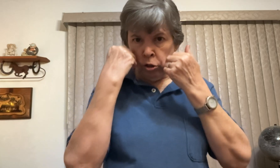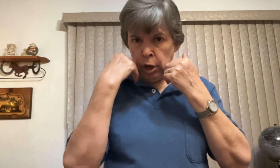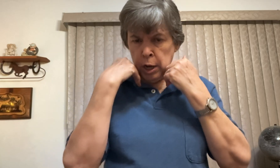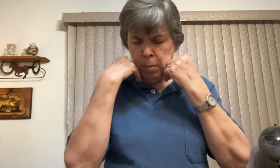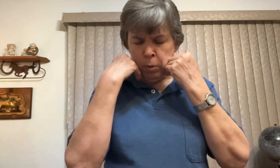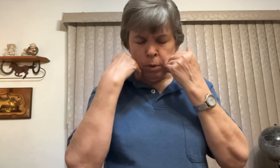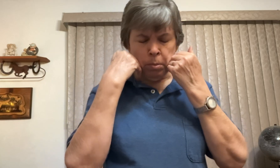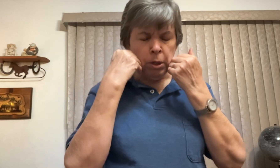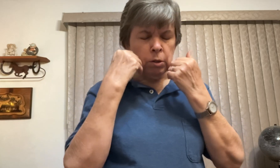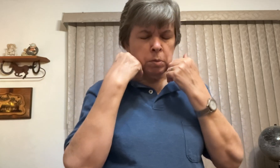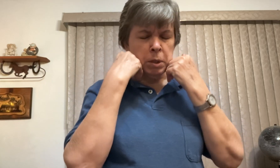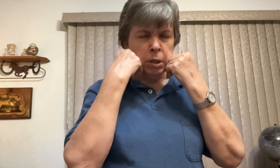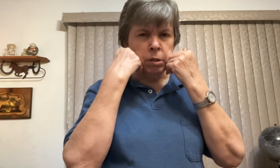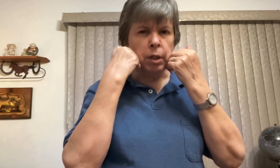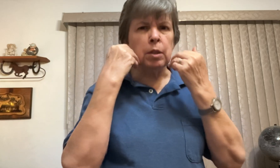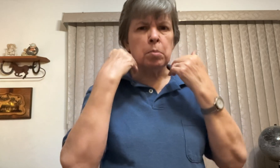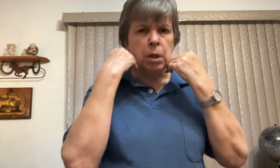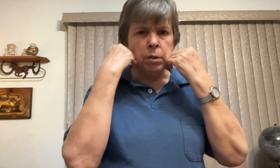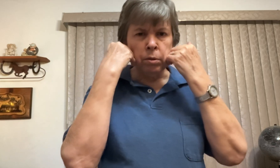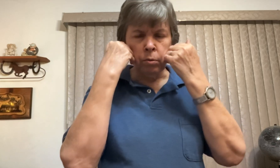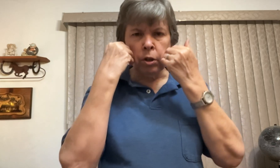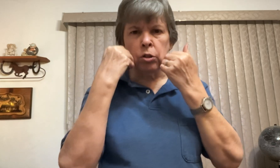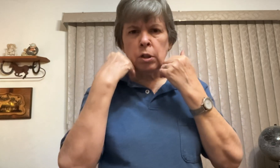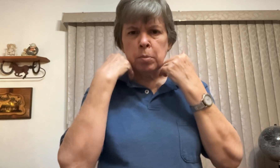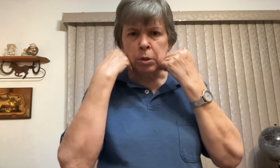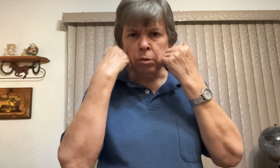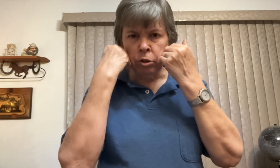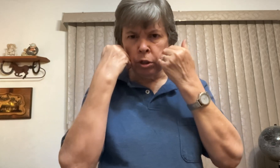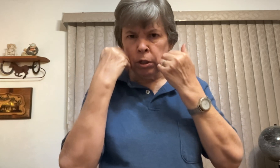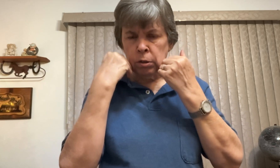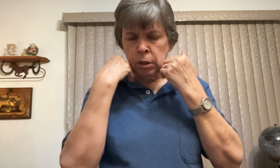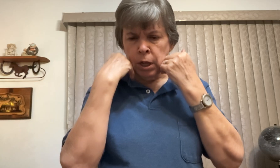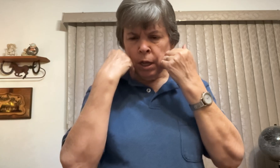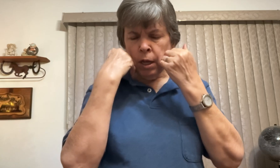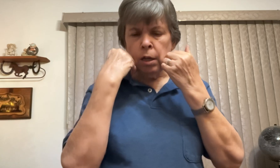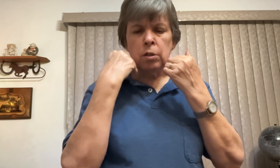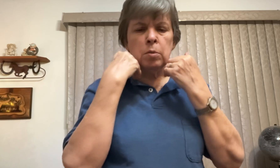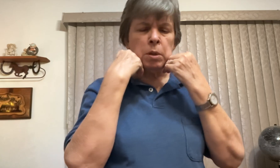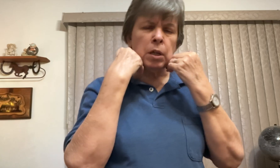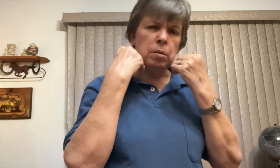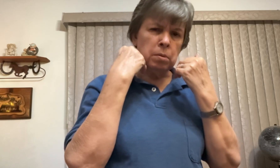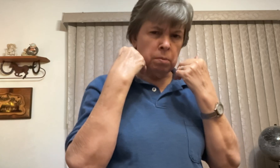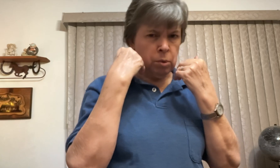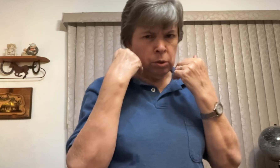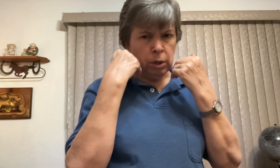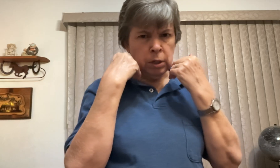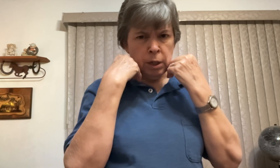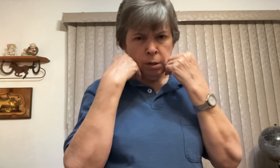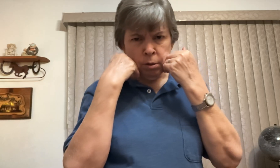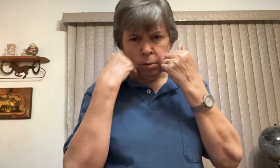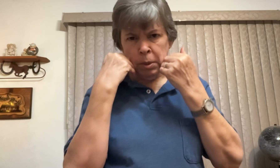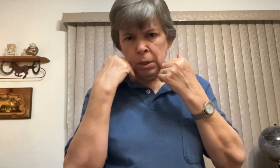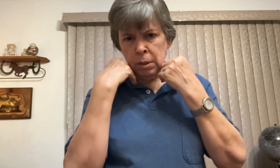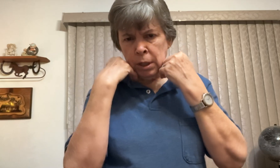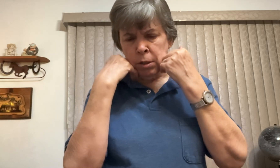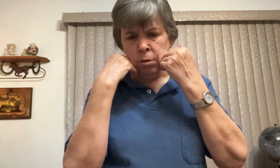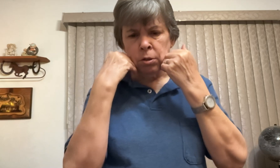shame or embarrassment. It's like the blood's rushing up to your cheeks and you kind of put your head down a little bit like you're